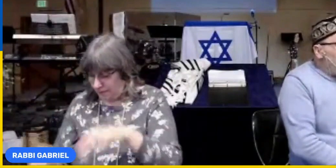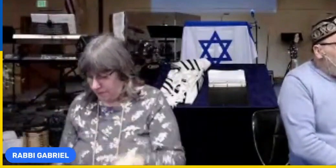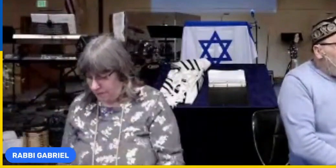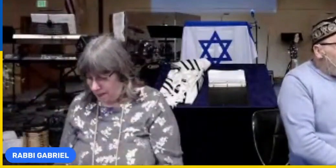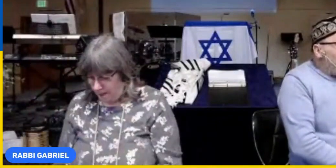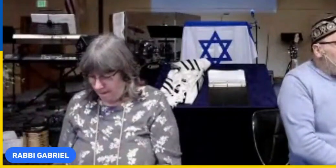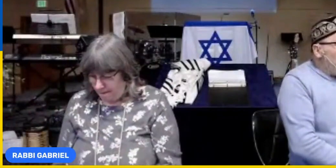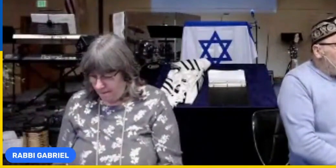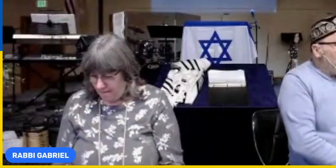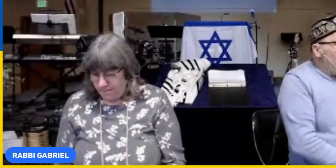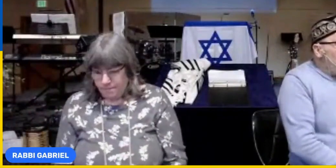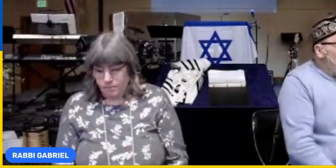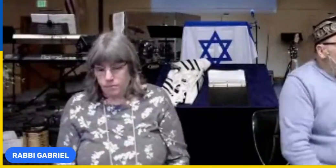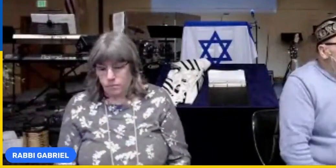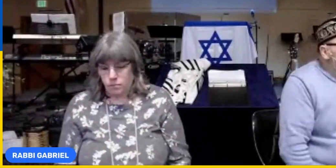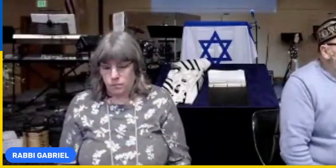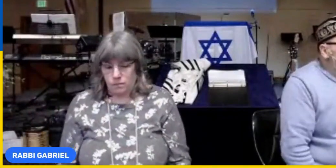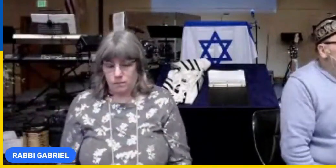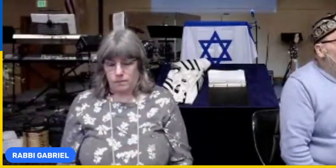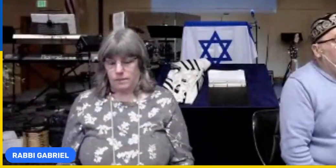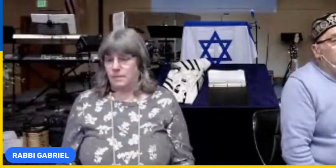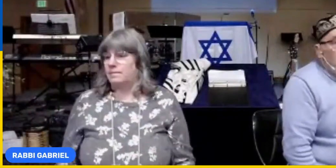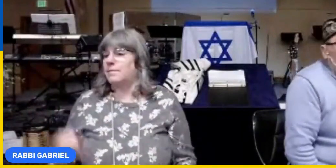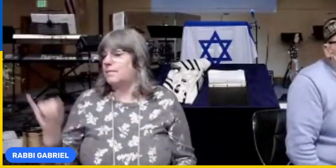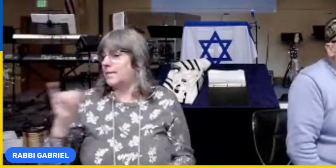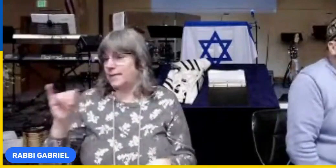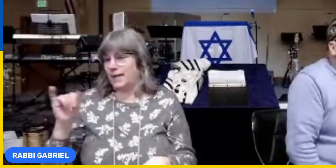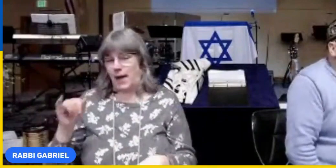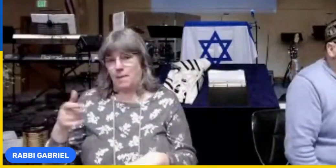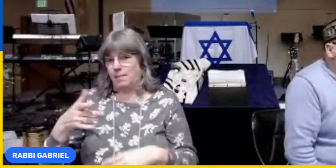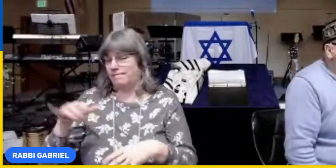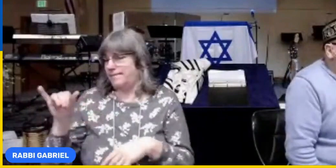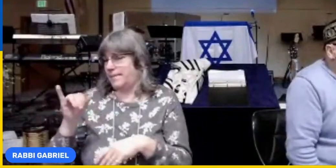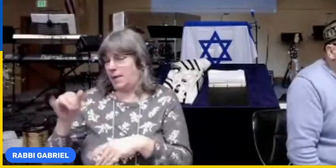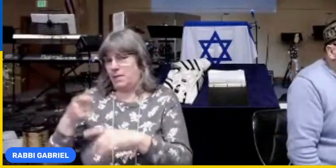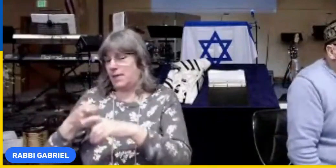the nations as he once redeemed them from Egypt.